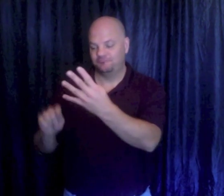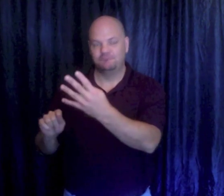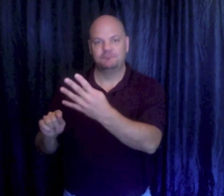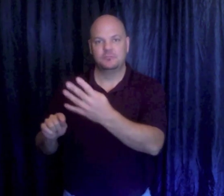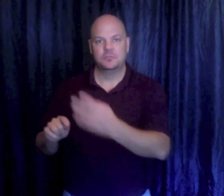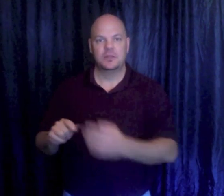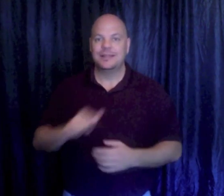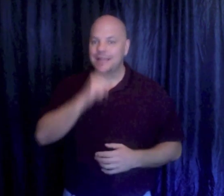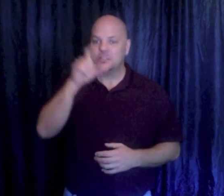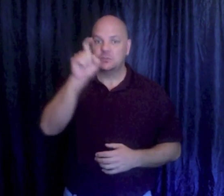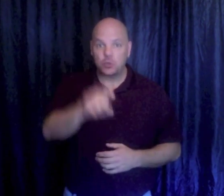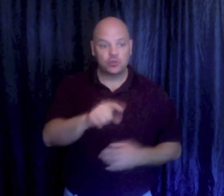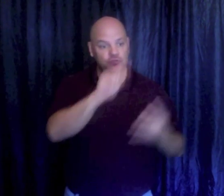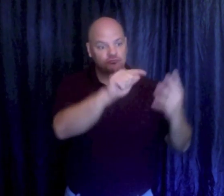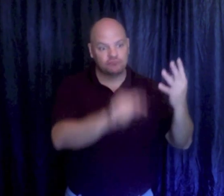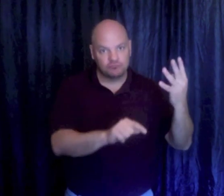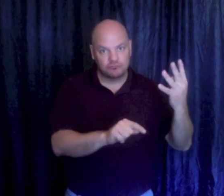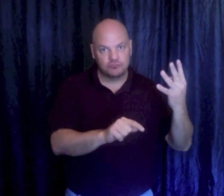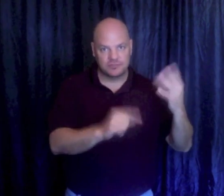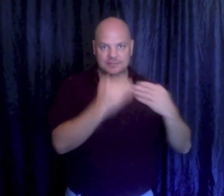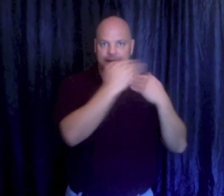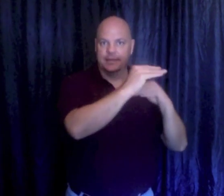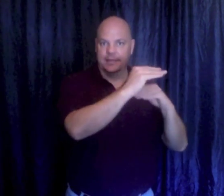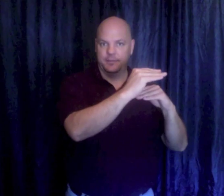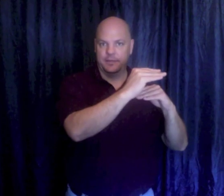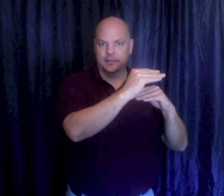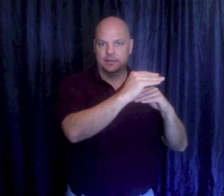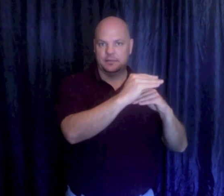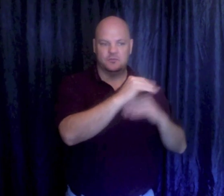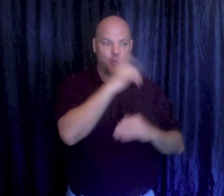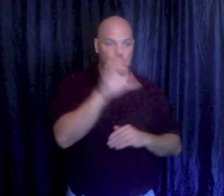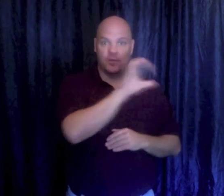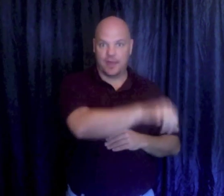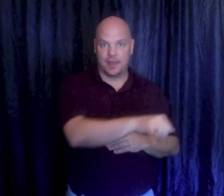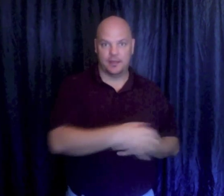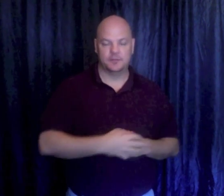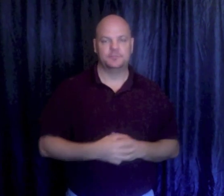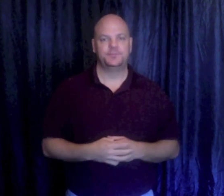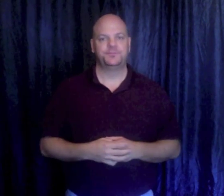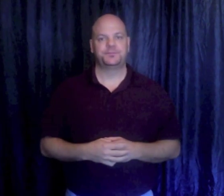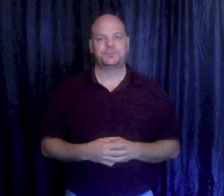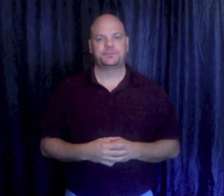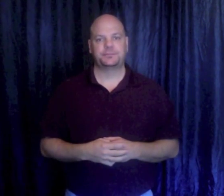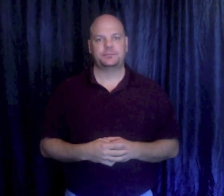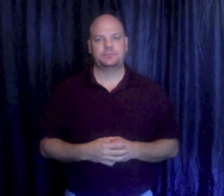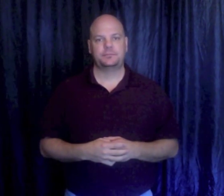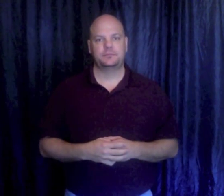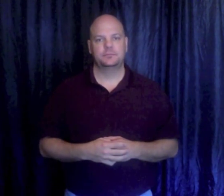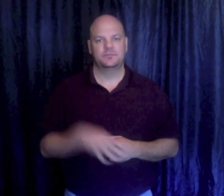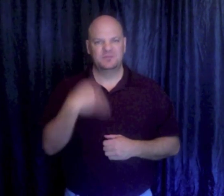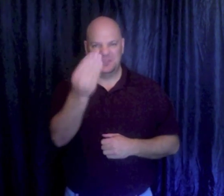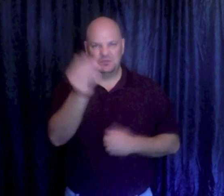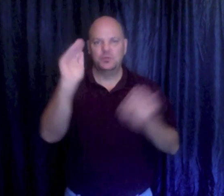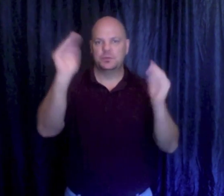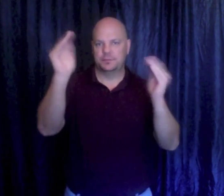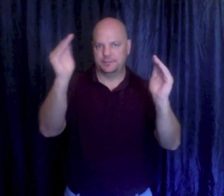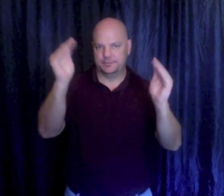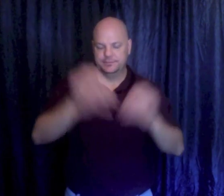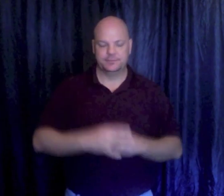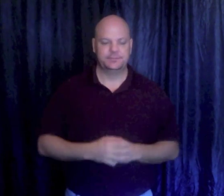this. I'm not supposed to do that. So let me give you an analogy. Let's say you're at the doctor's